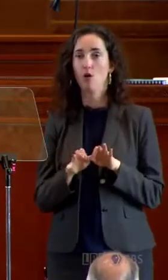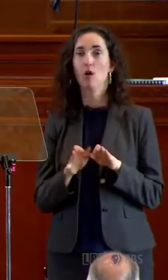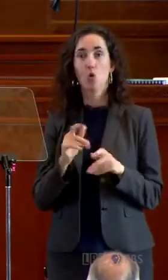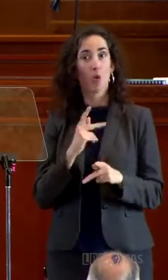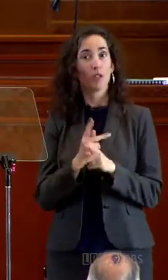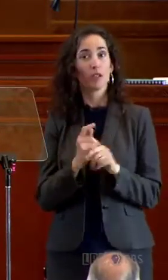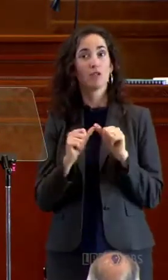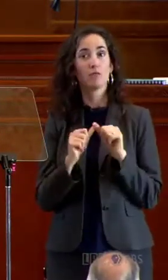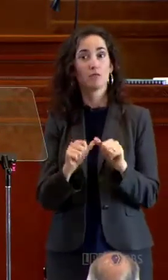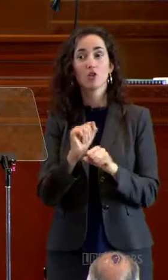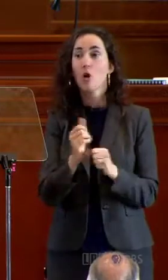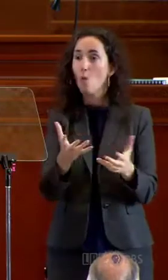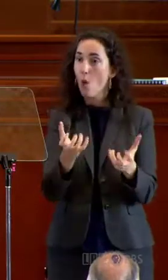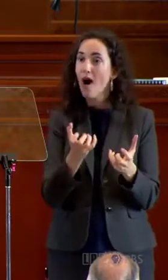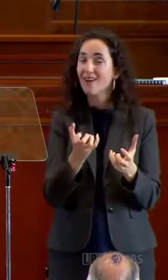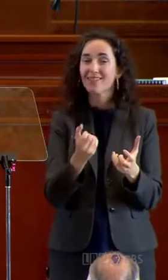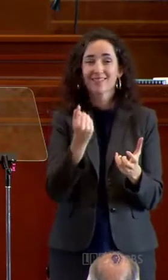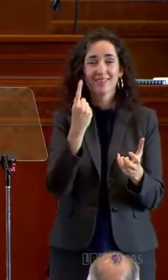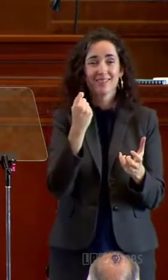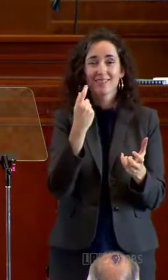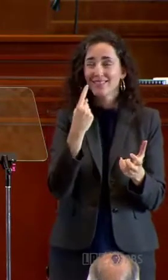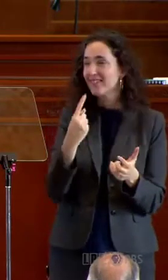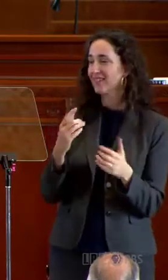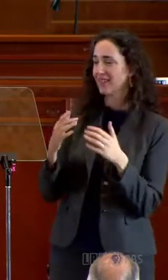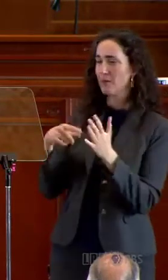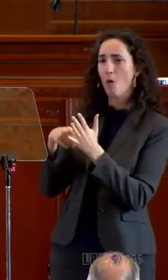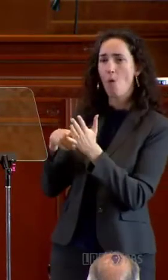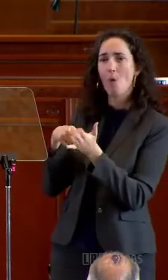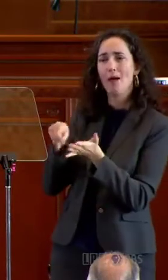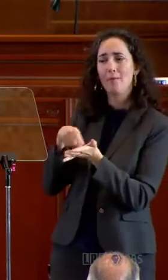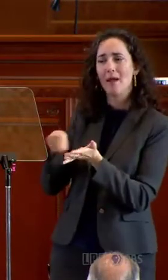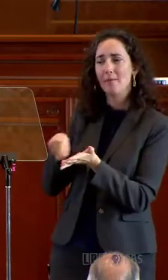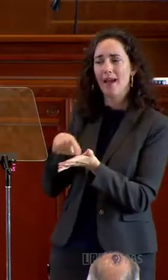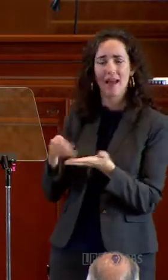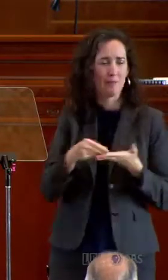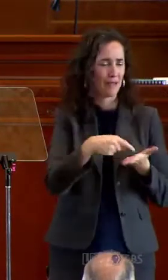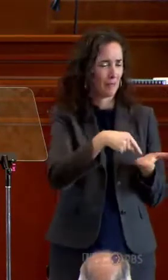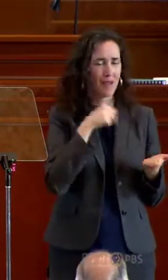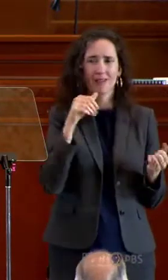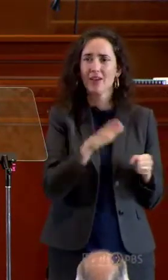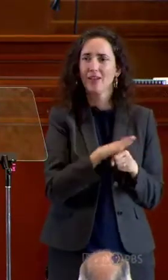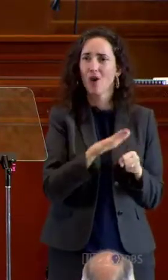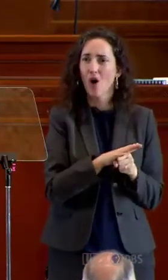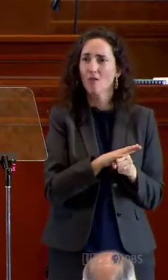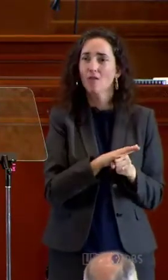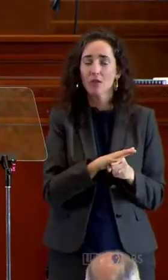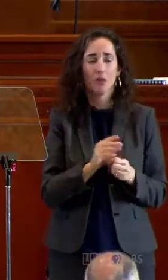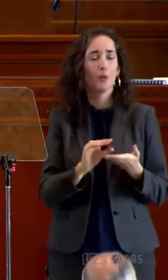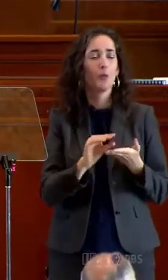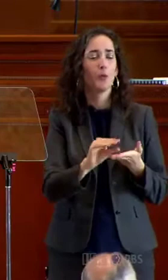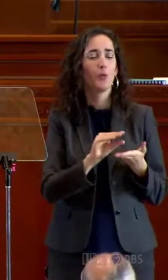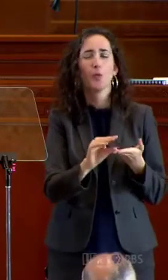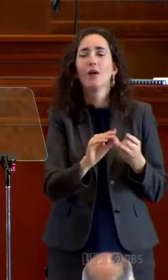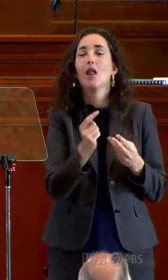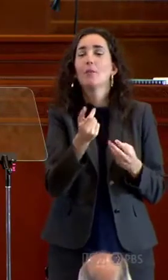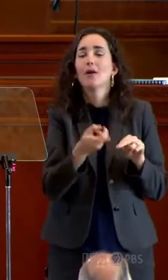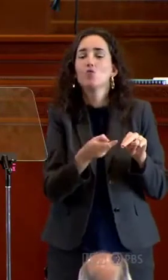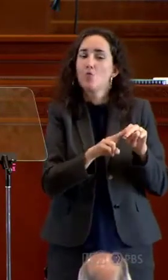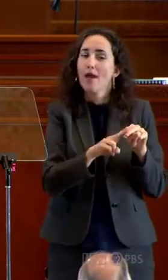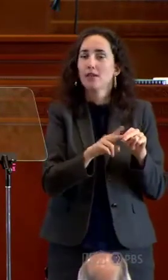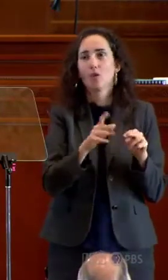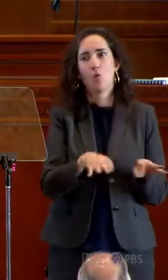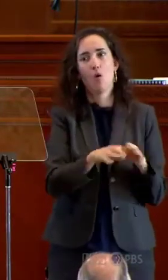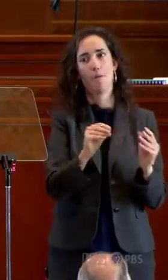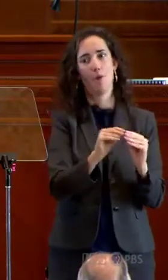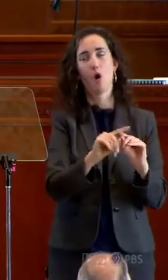jobs. But at the end of the day, they have to be able to pay their bills. They deserve so much more than this modest raise, but I hope that it can